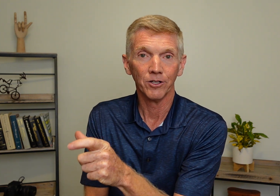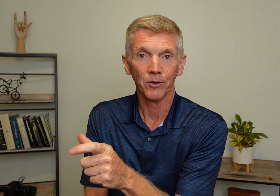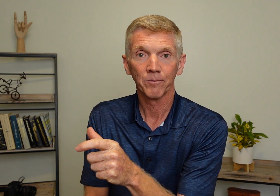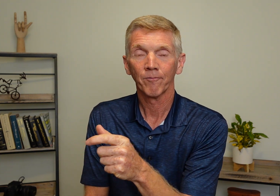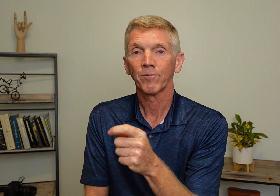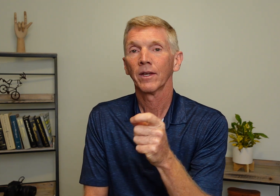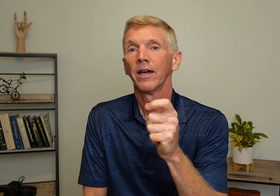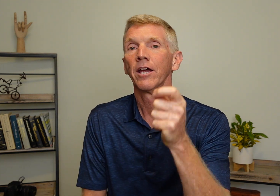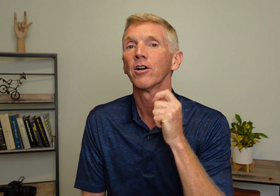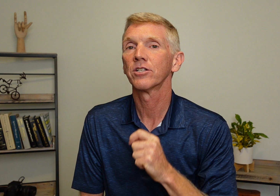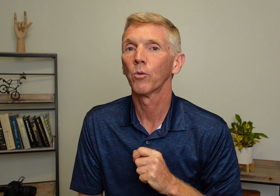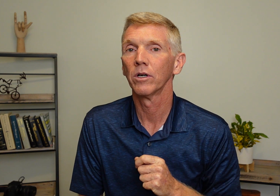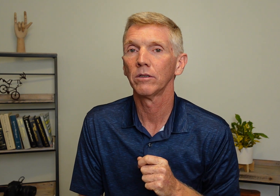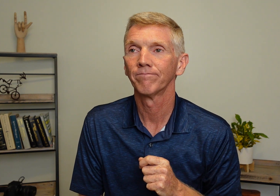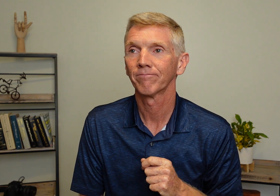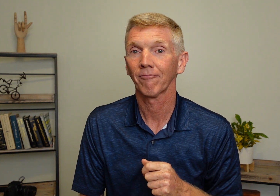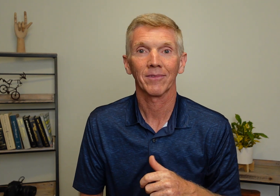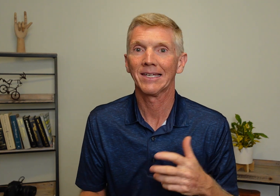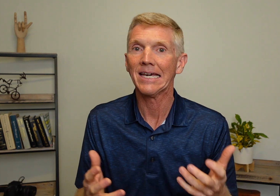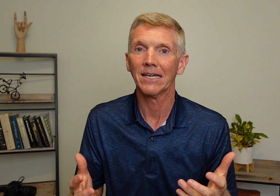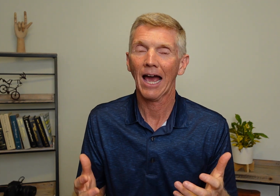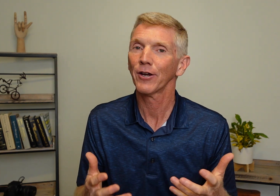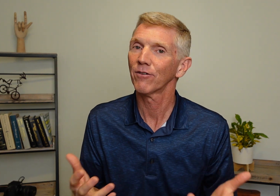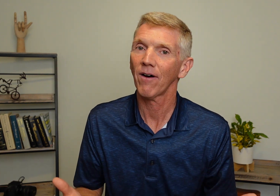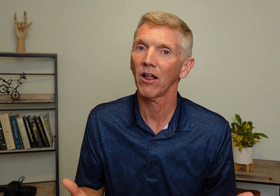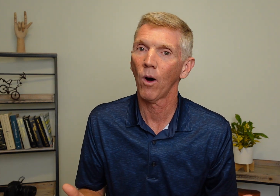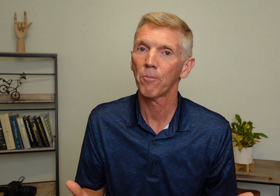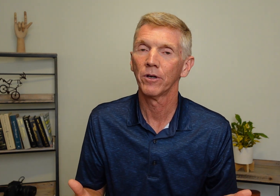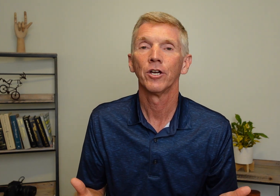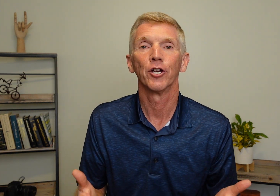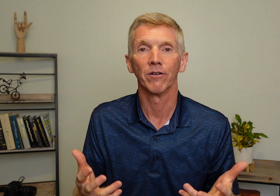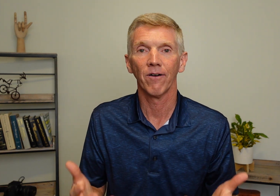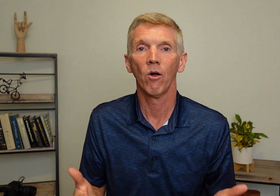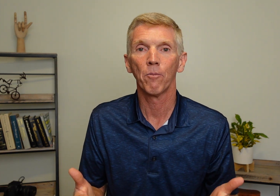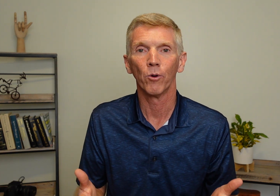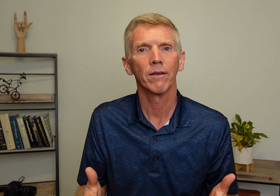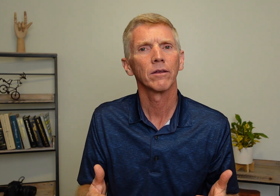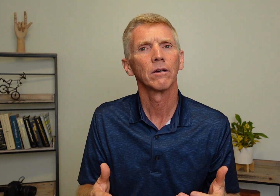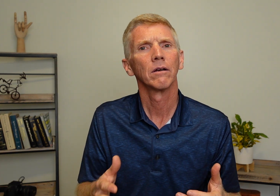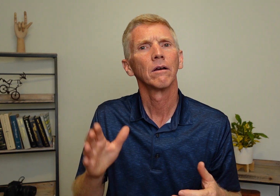do. Here's a real key. How are you going to follow up? You're going to follow up with